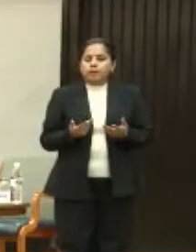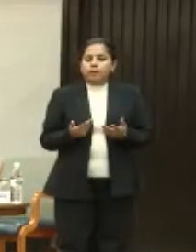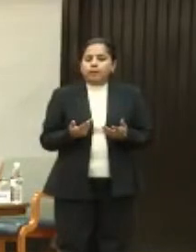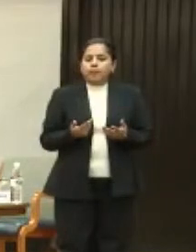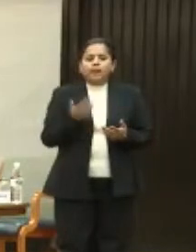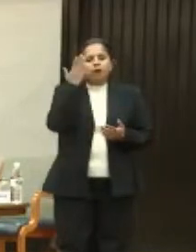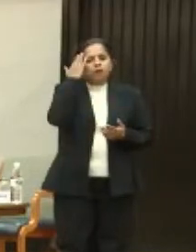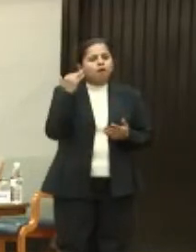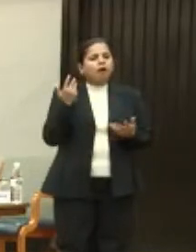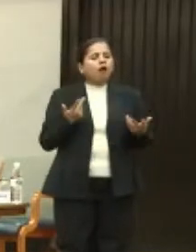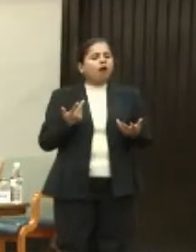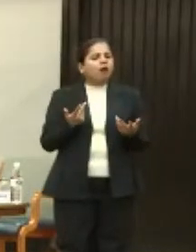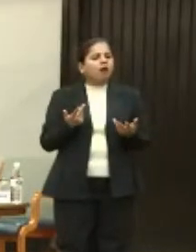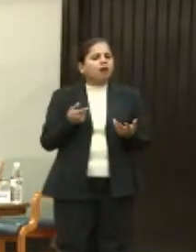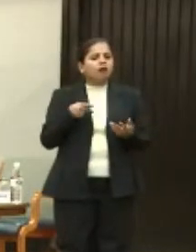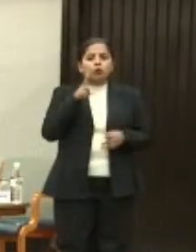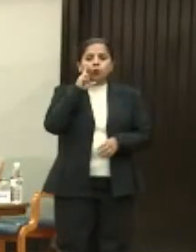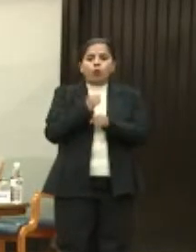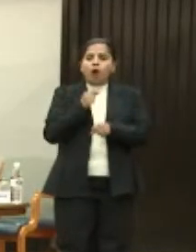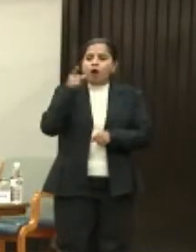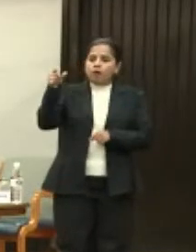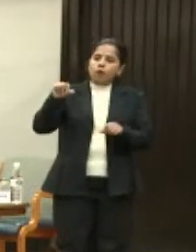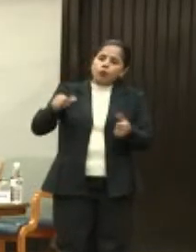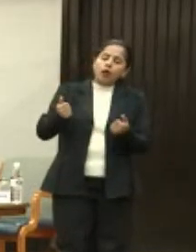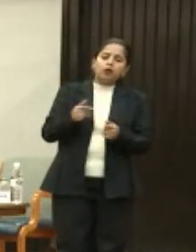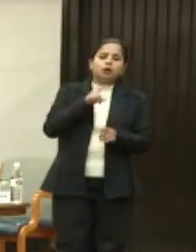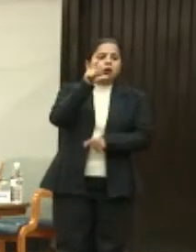Why did Gurgaon become an IT center?